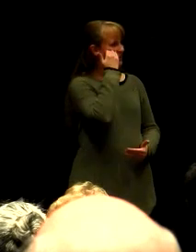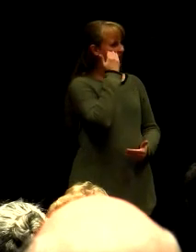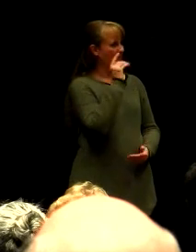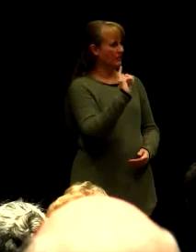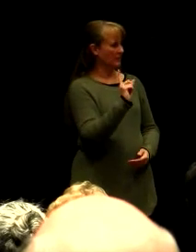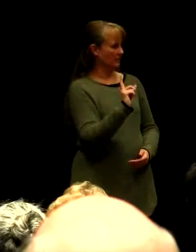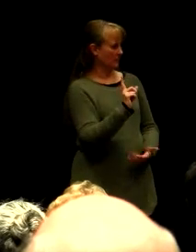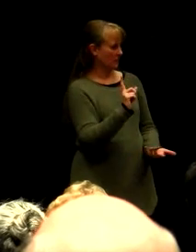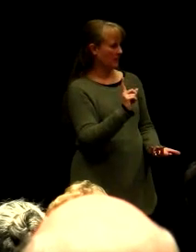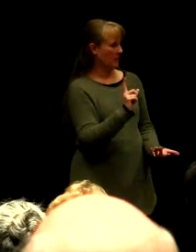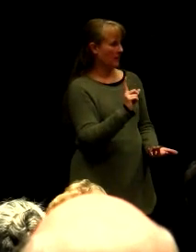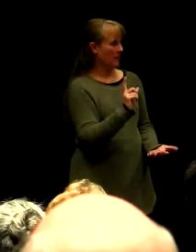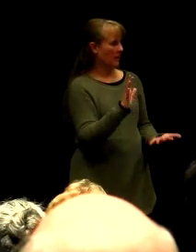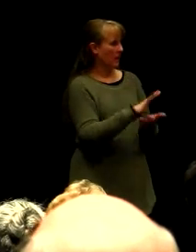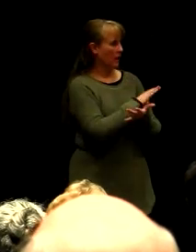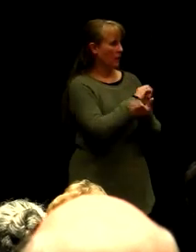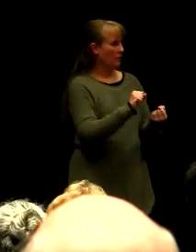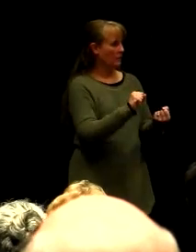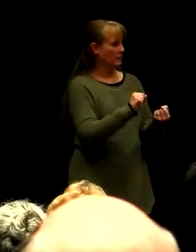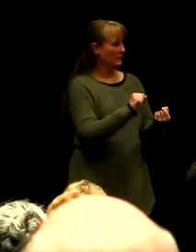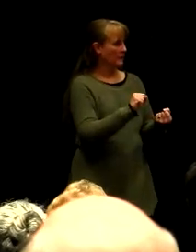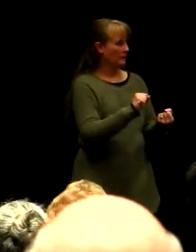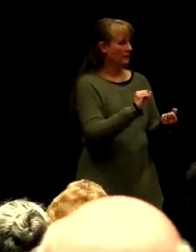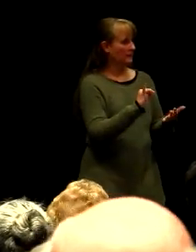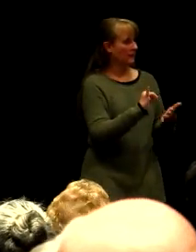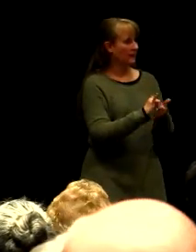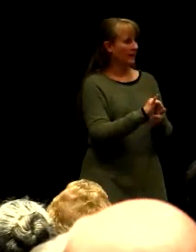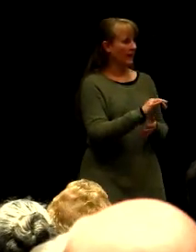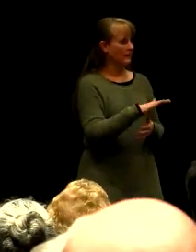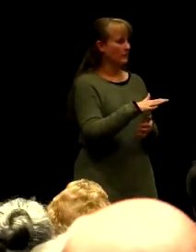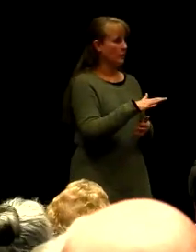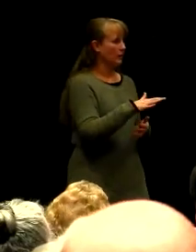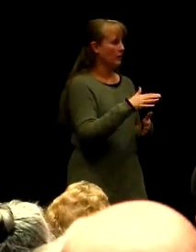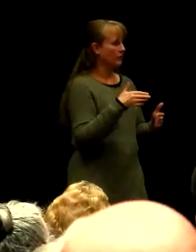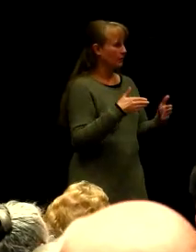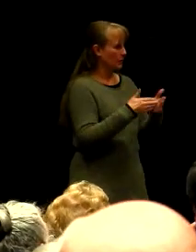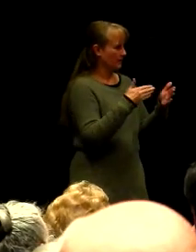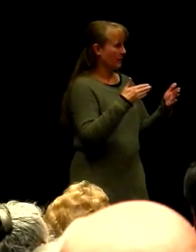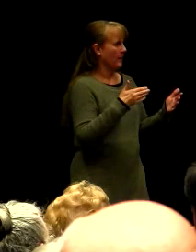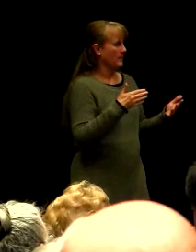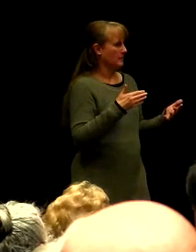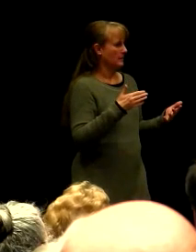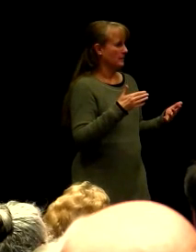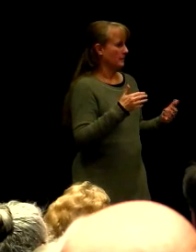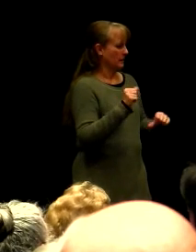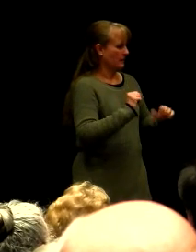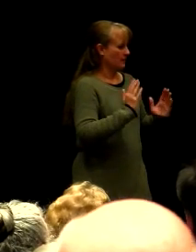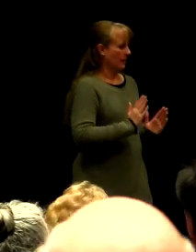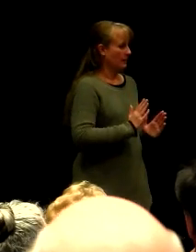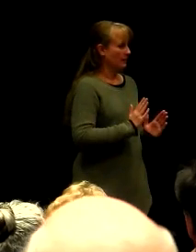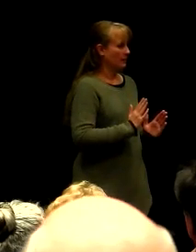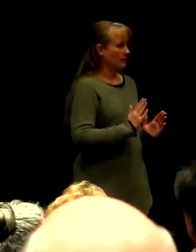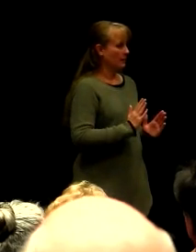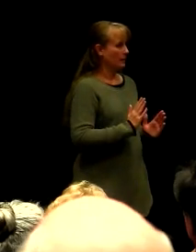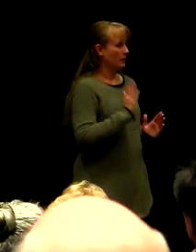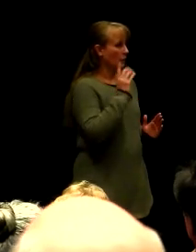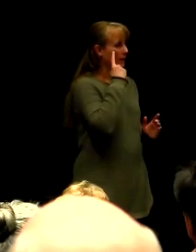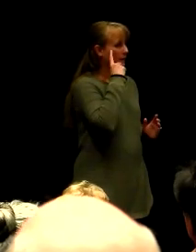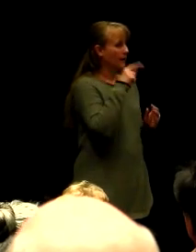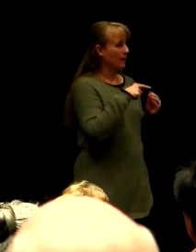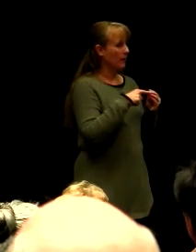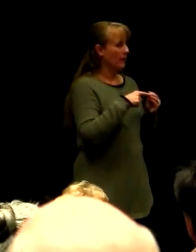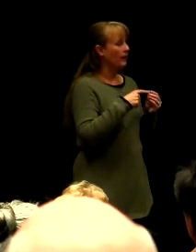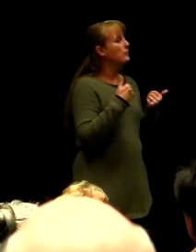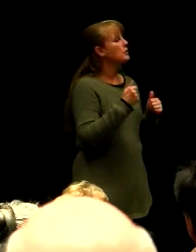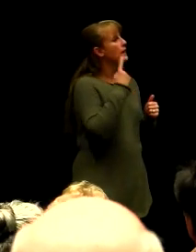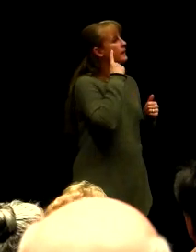place ruins it, and that sort of goes against what a scientist would think about it.